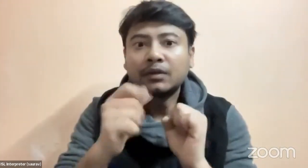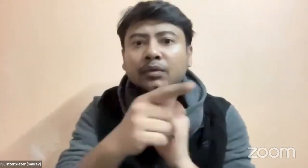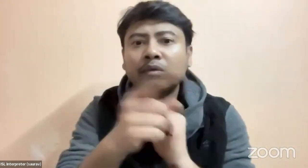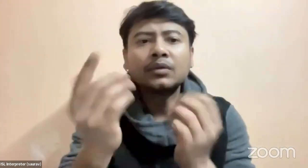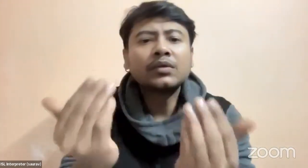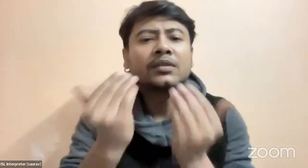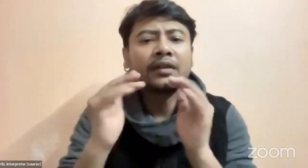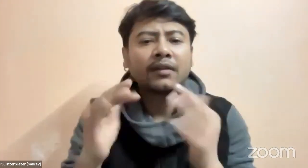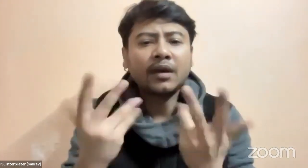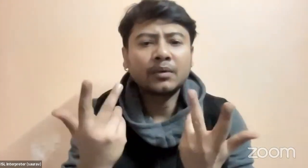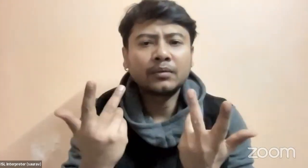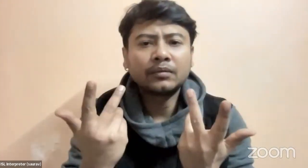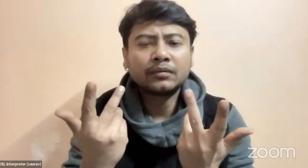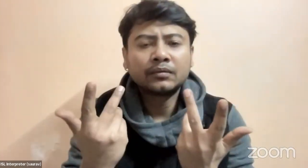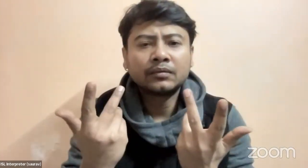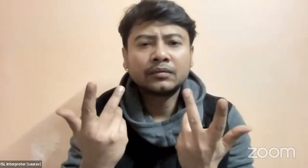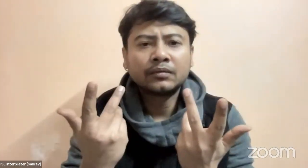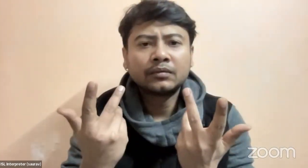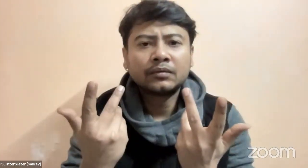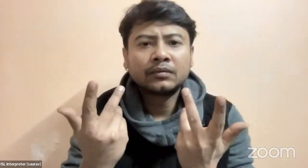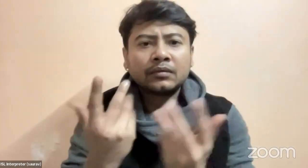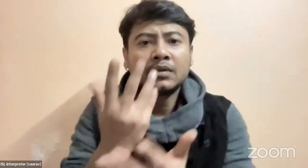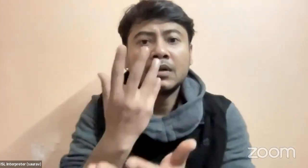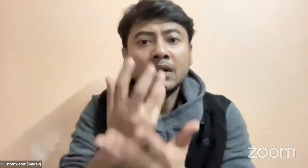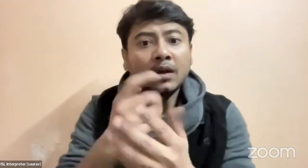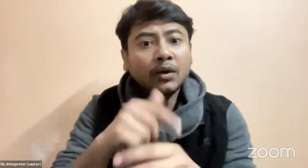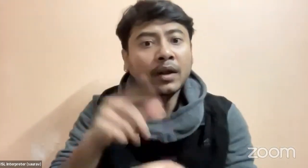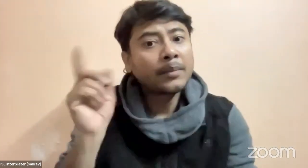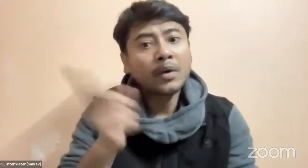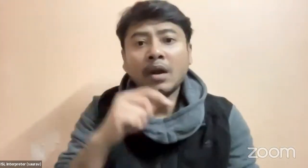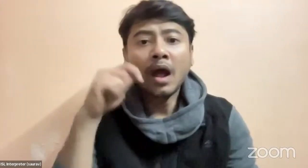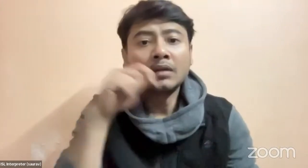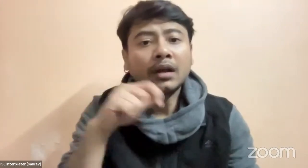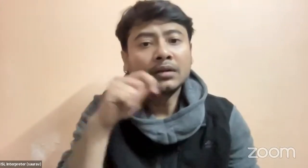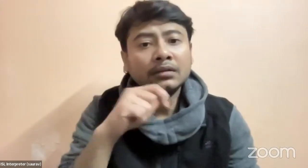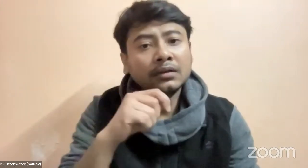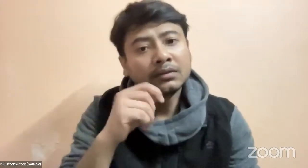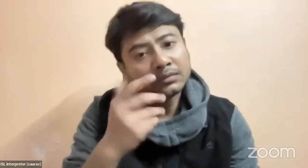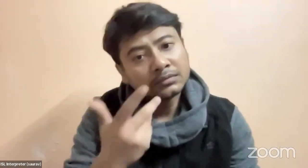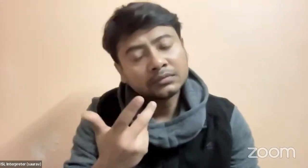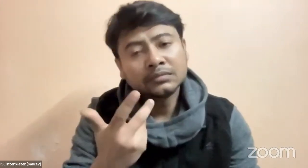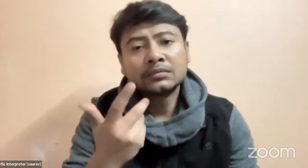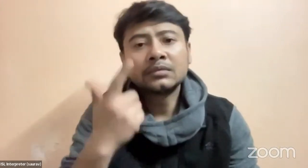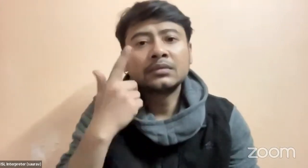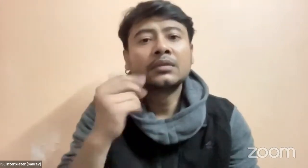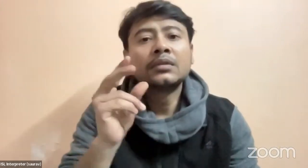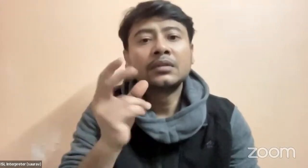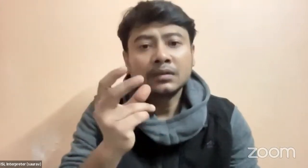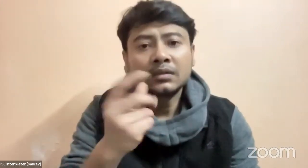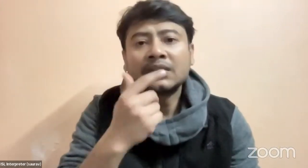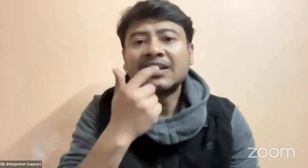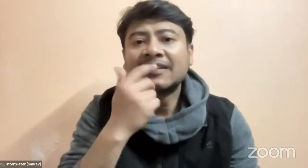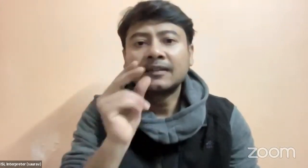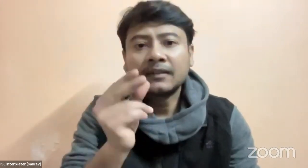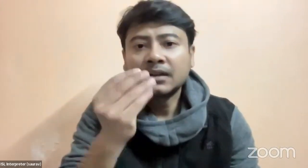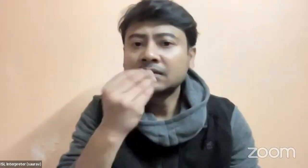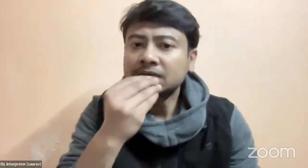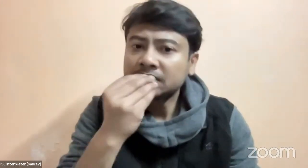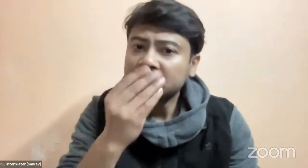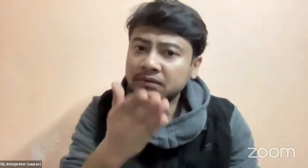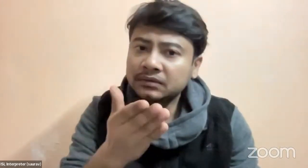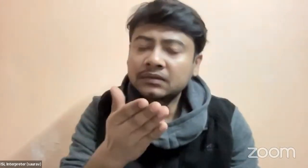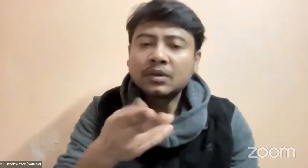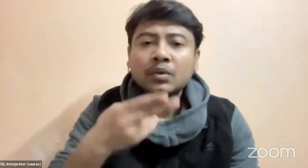Because if they eat non-veg, if they eat onion and garlic, if they smoke,